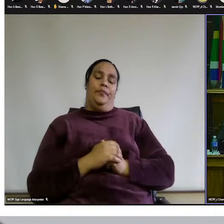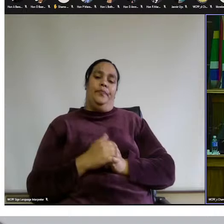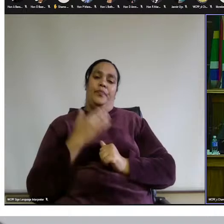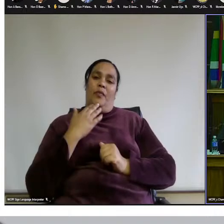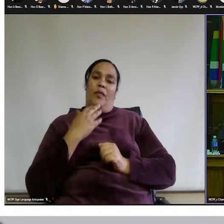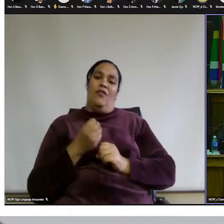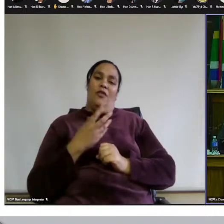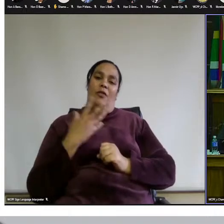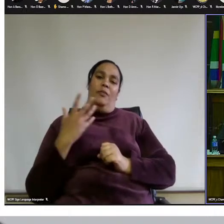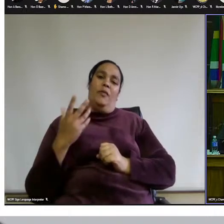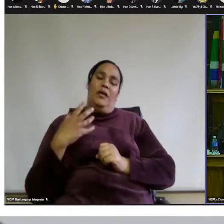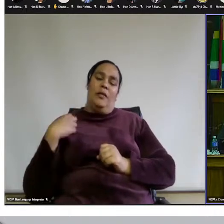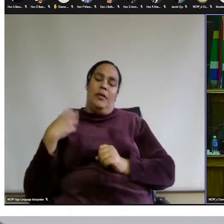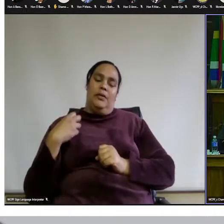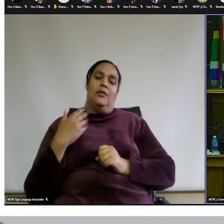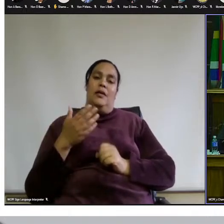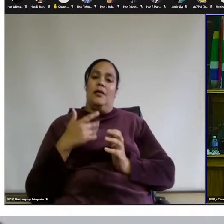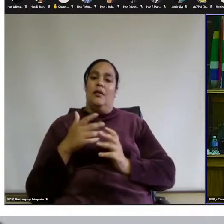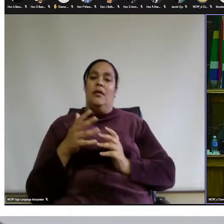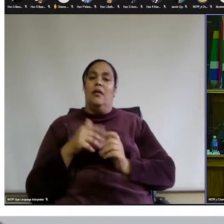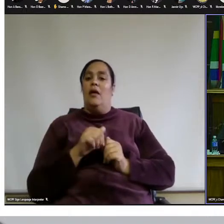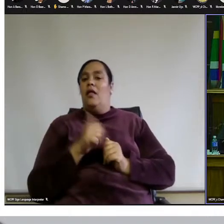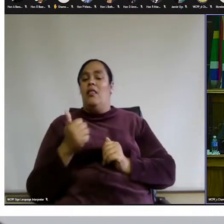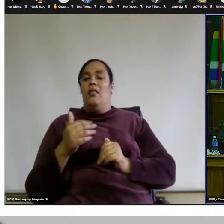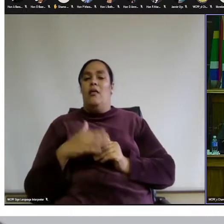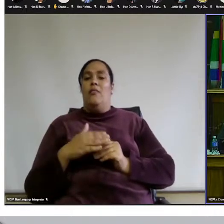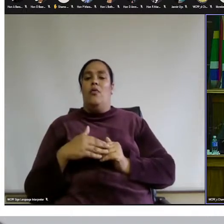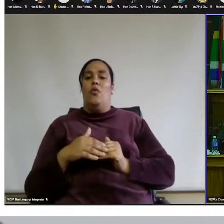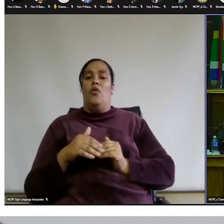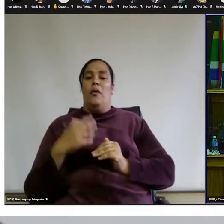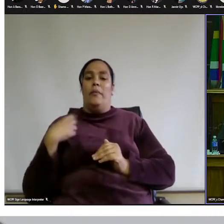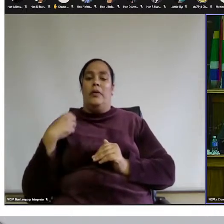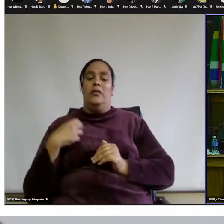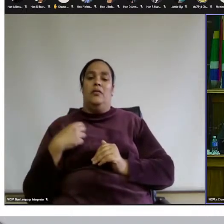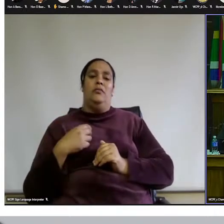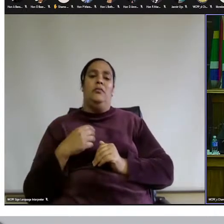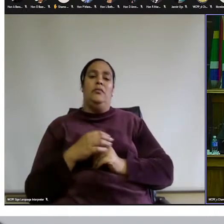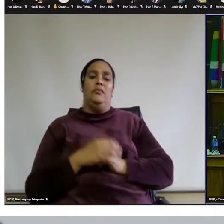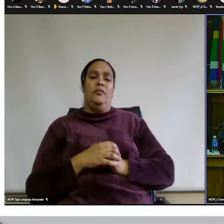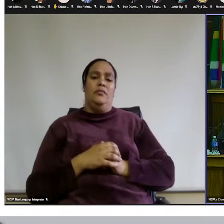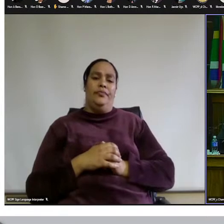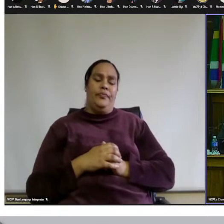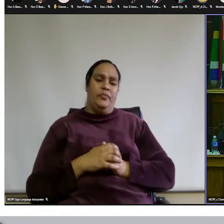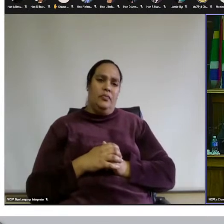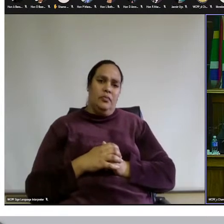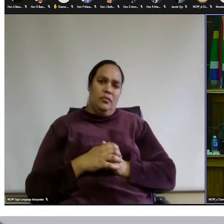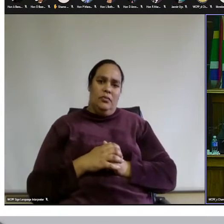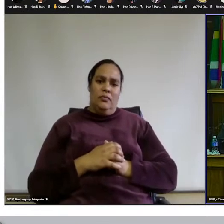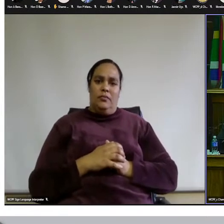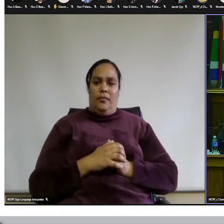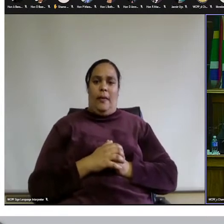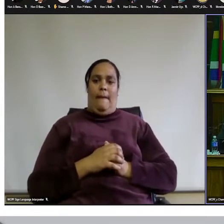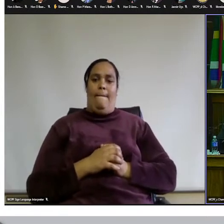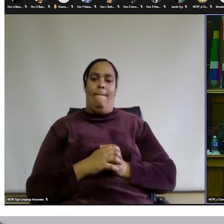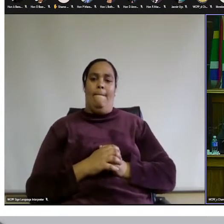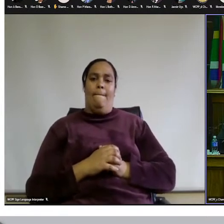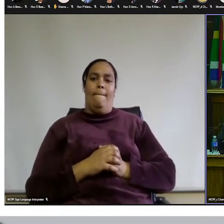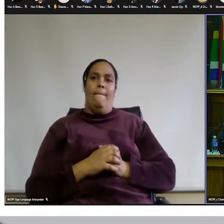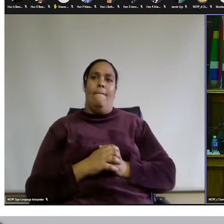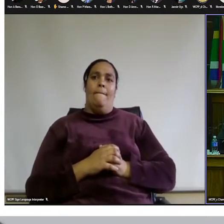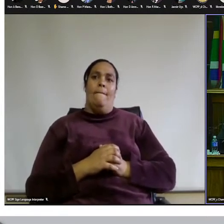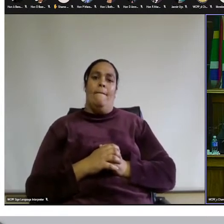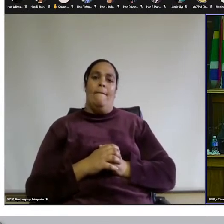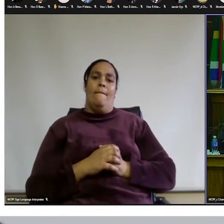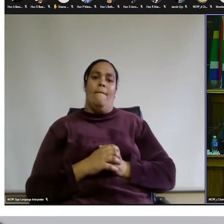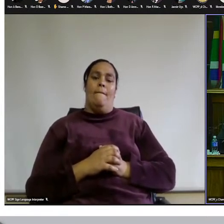much, Minister Fernandes. Any further input from the ministers? I don't see any hands. I